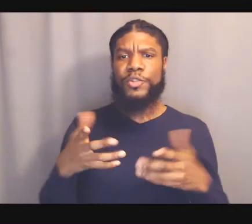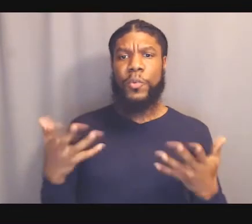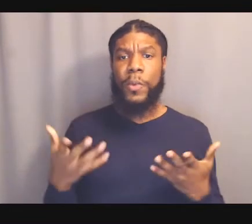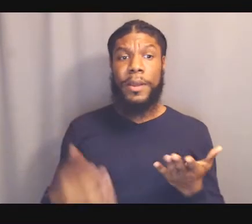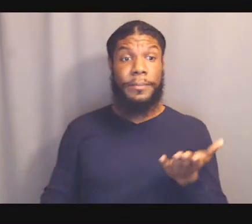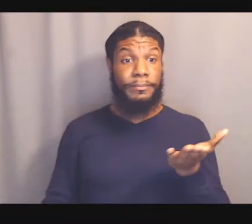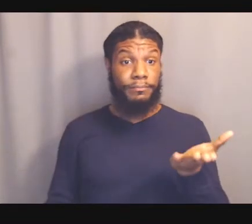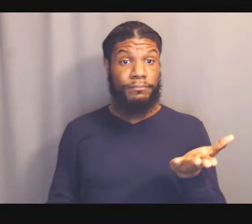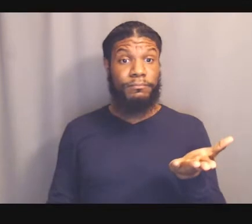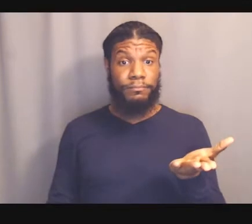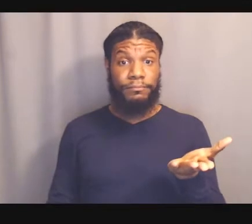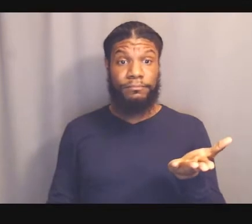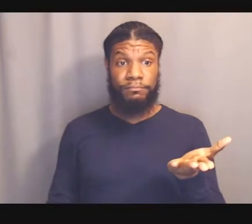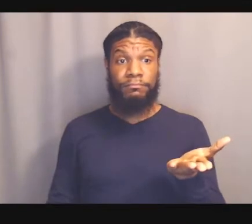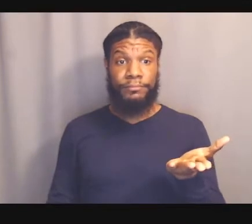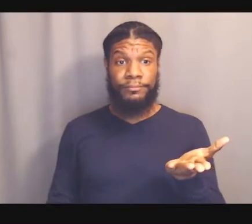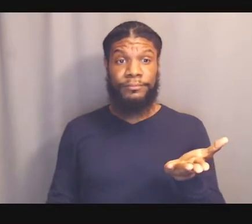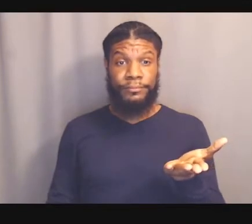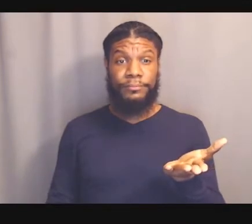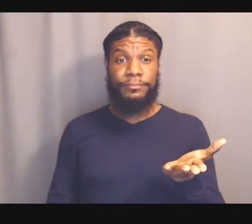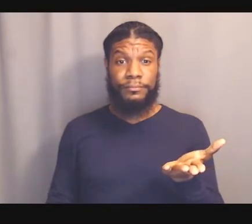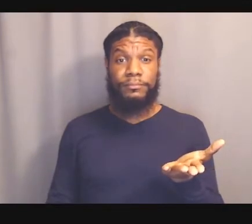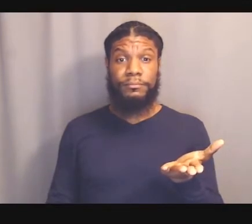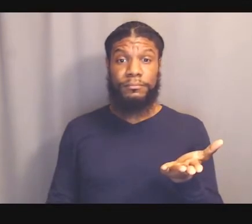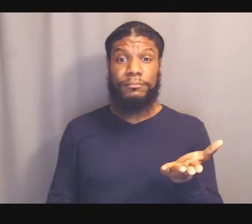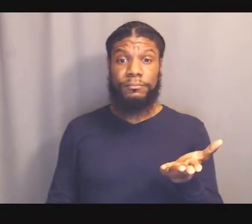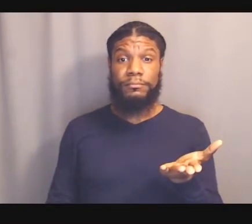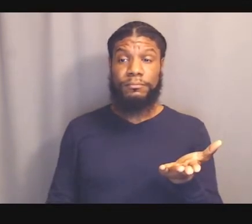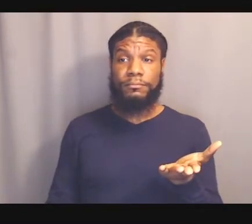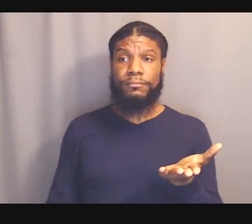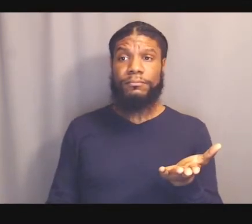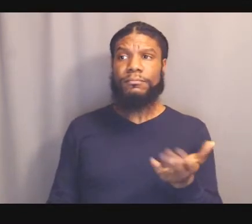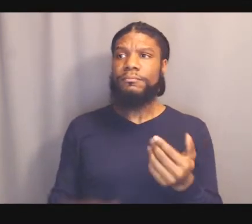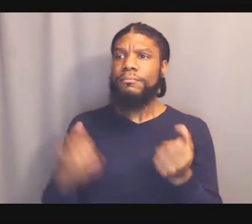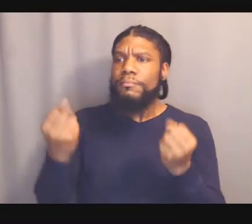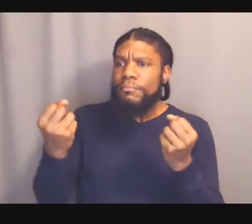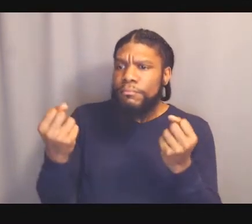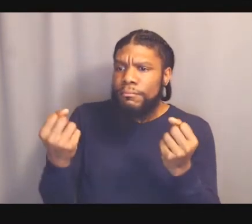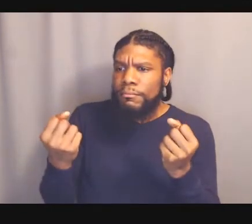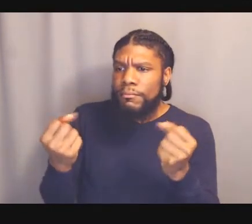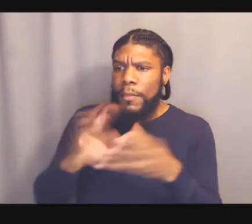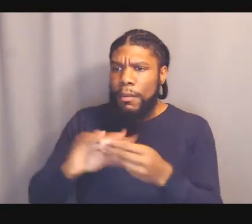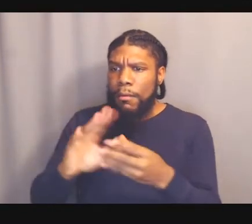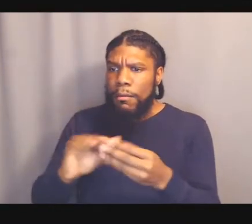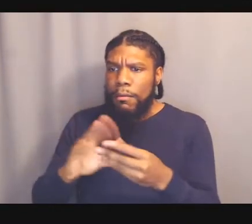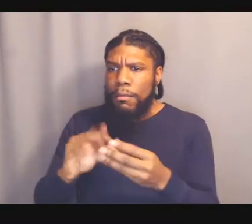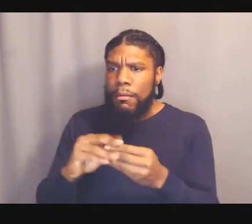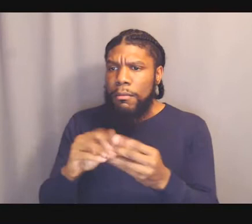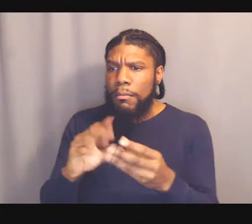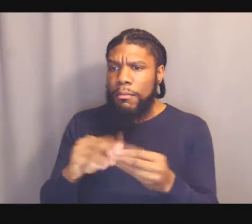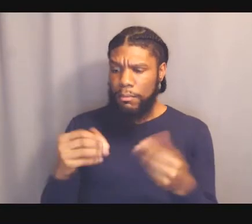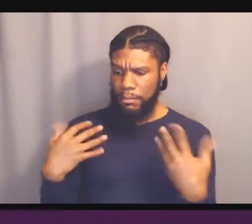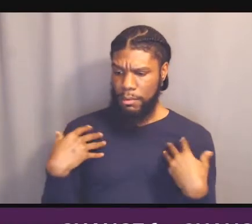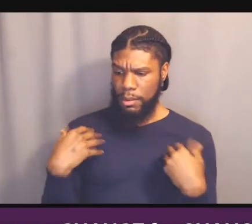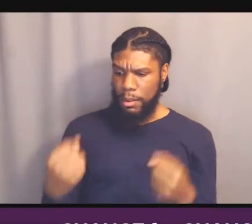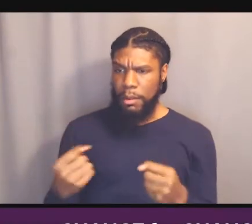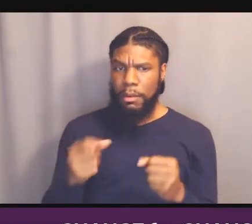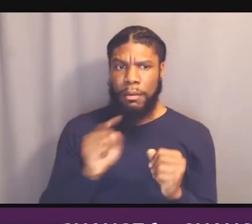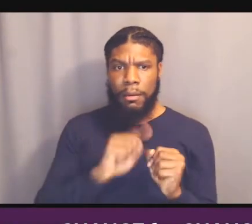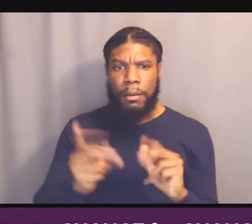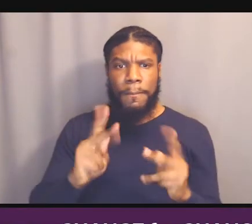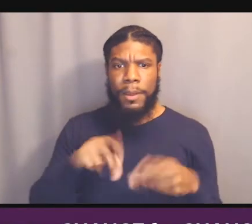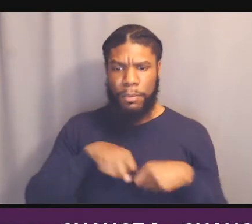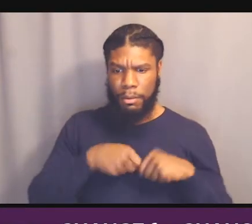hurting? Why will words alone not work in healing the hurting? Here's the first